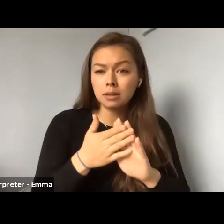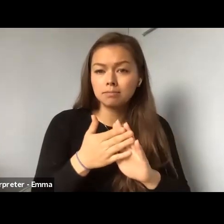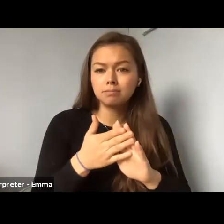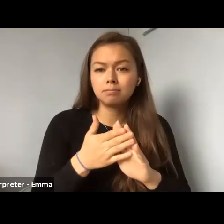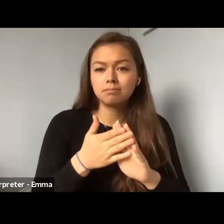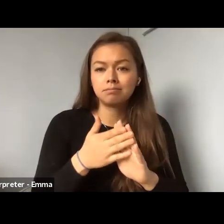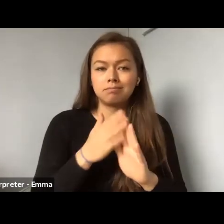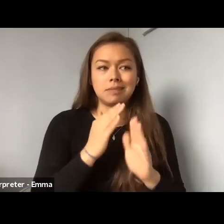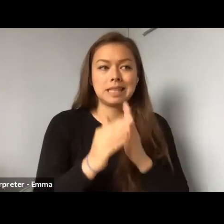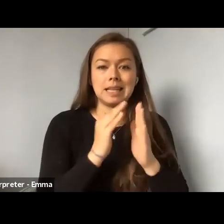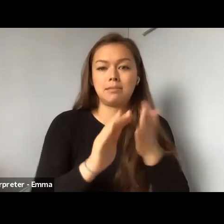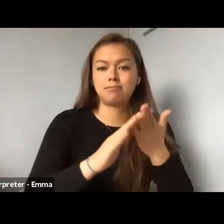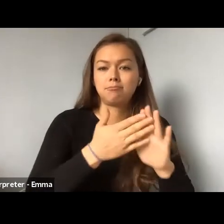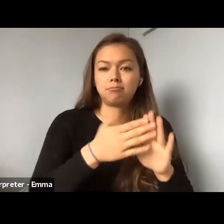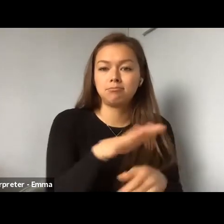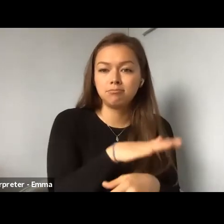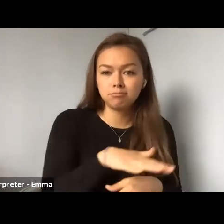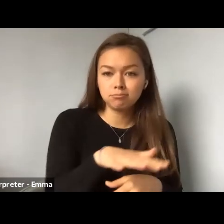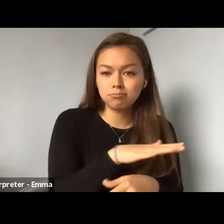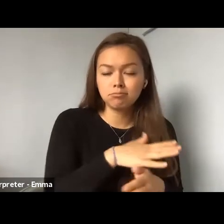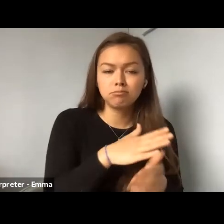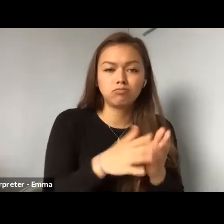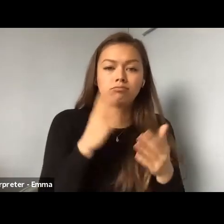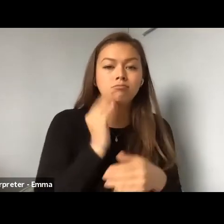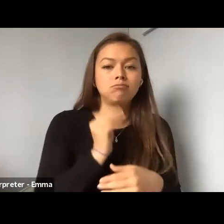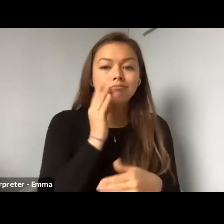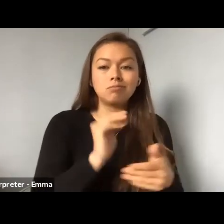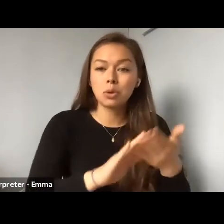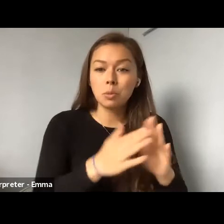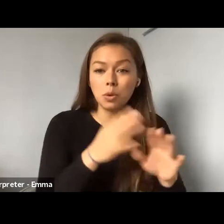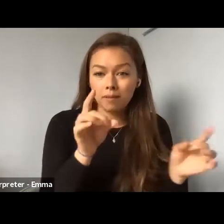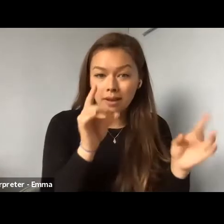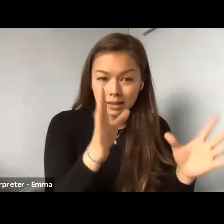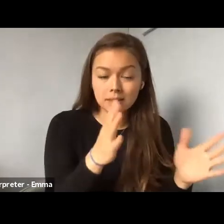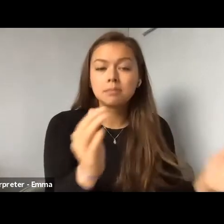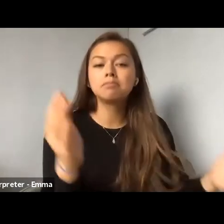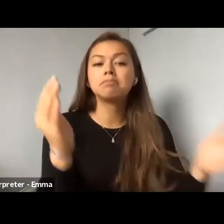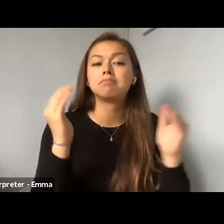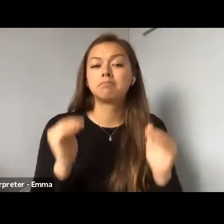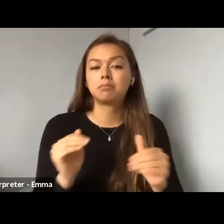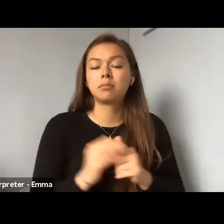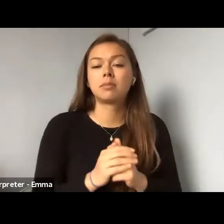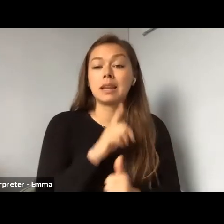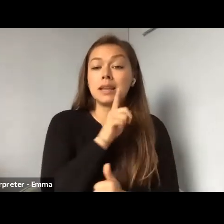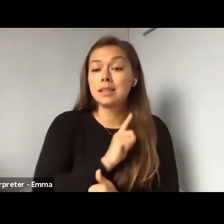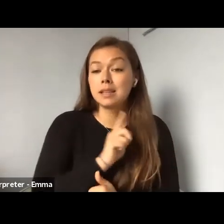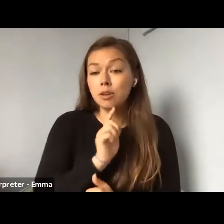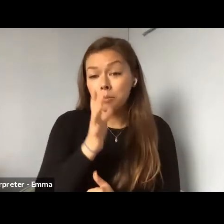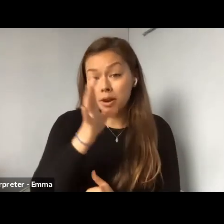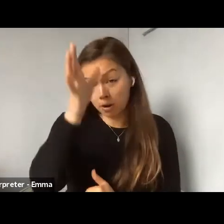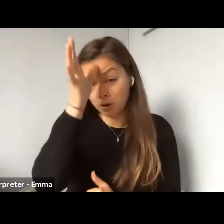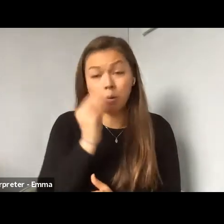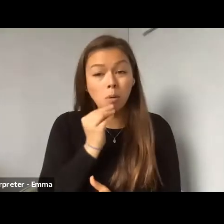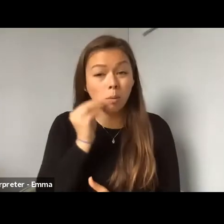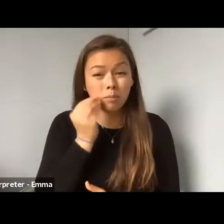community violence, single parent homes. So specifically, males may carry the notion of